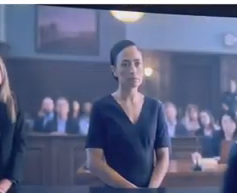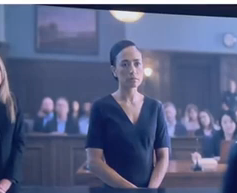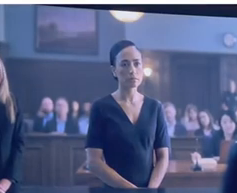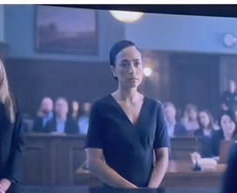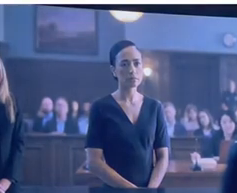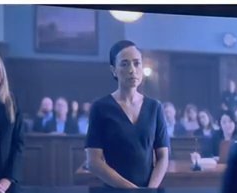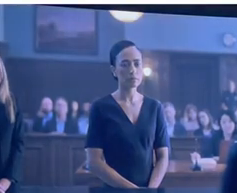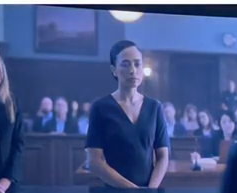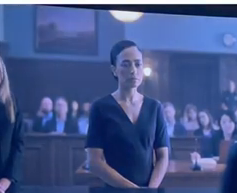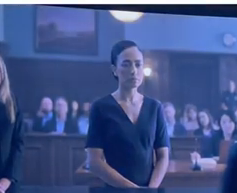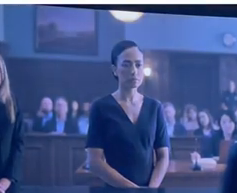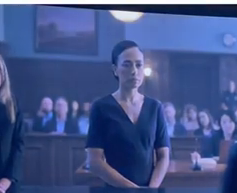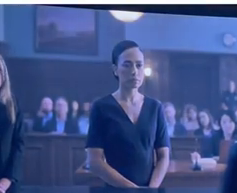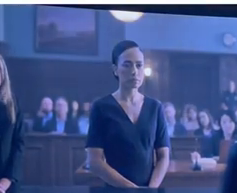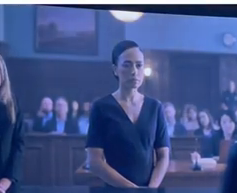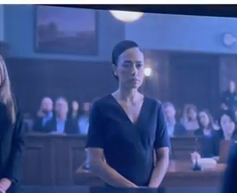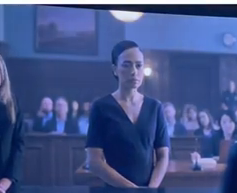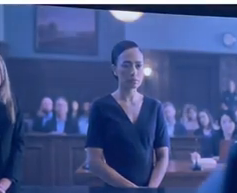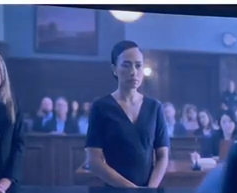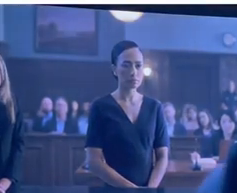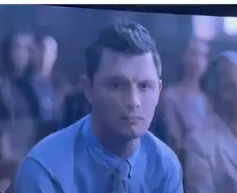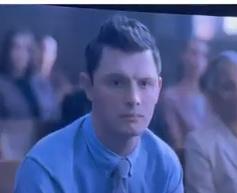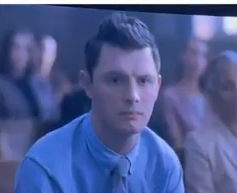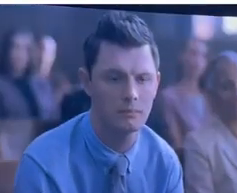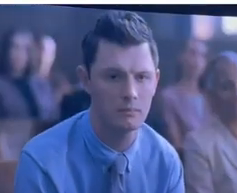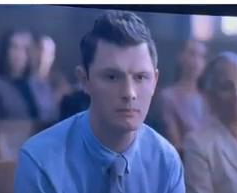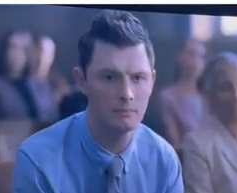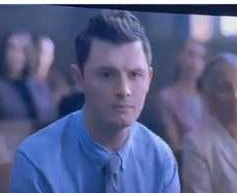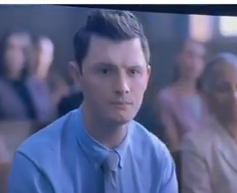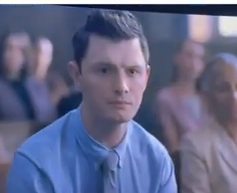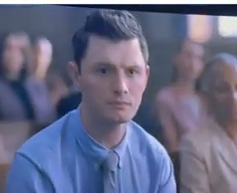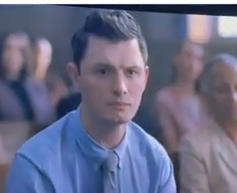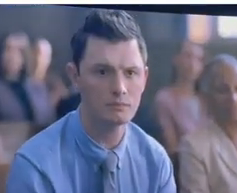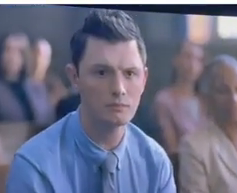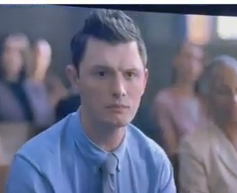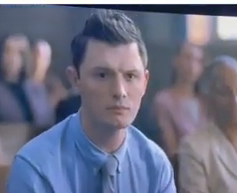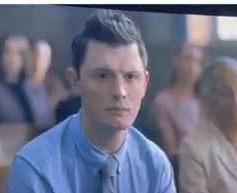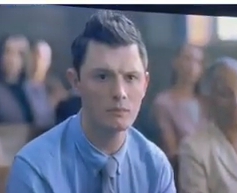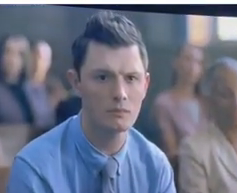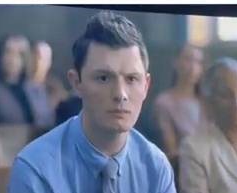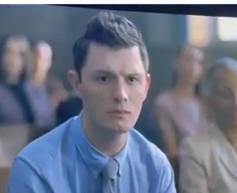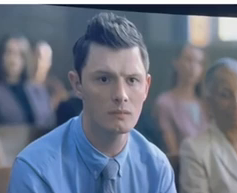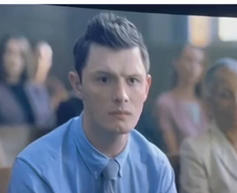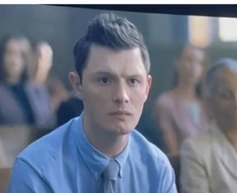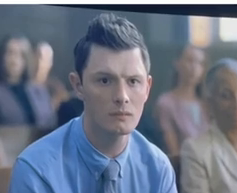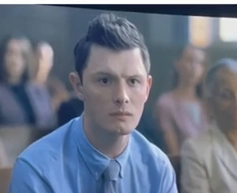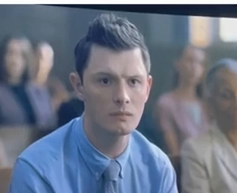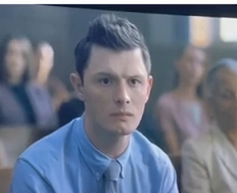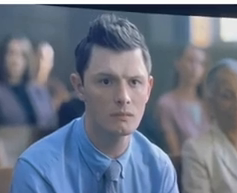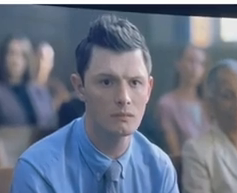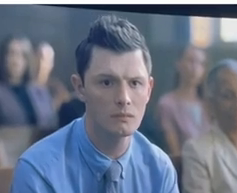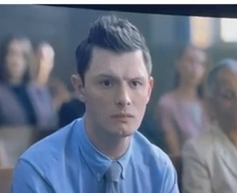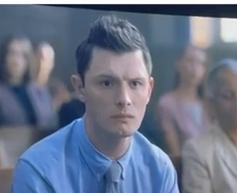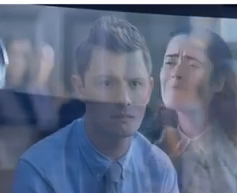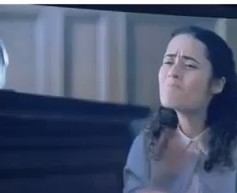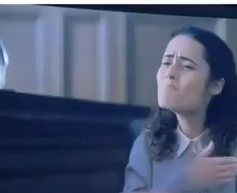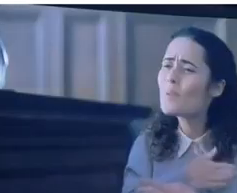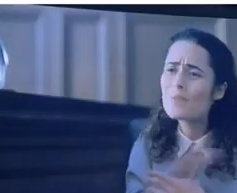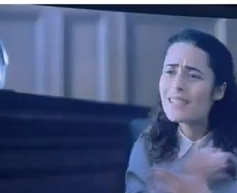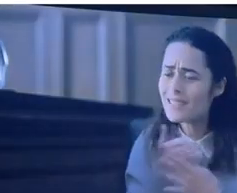I know that might not happen now, but I would sign with them. I would give them options. I would give them a hearing role